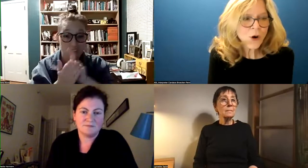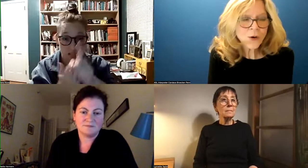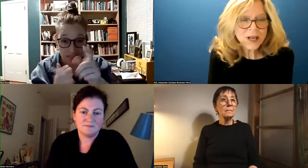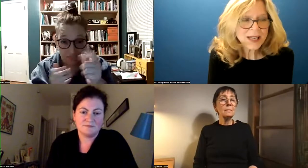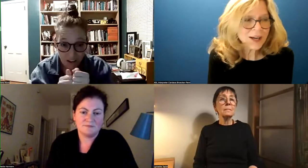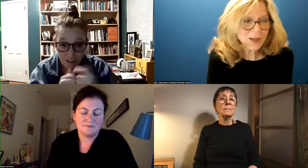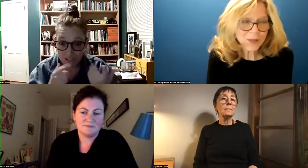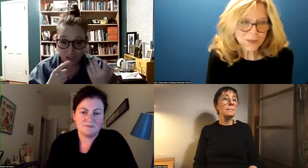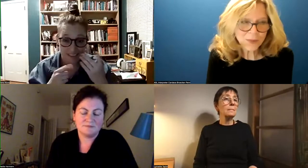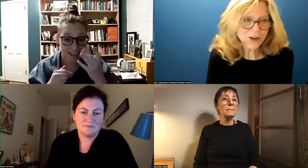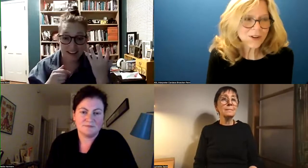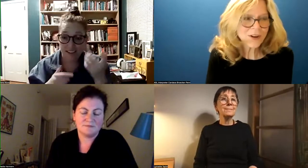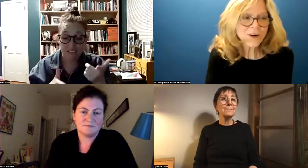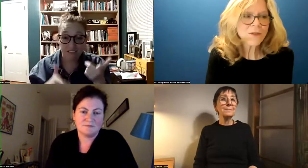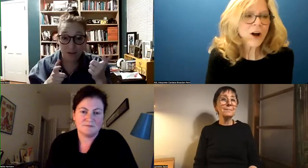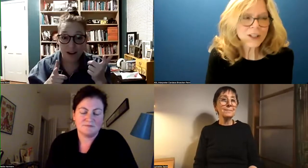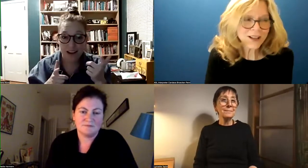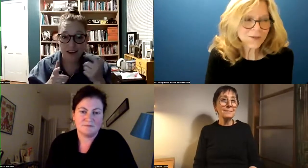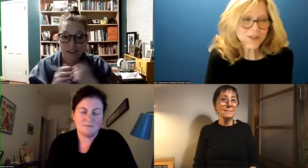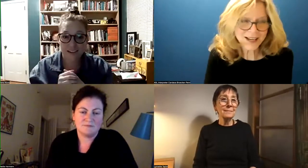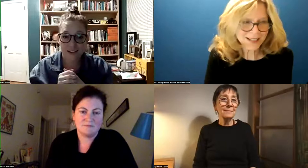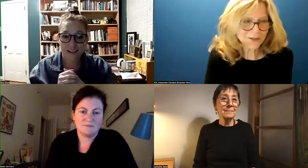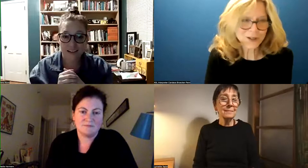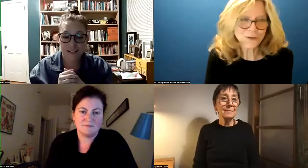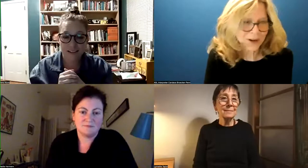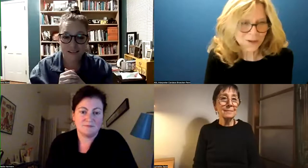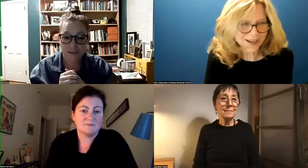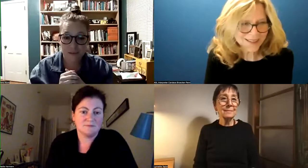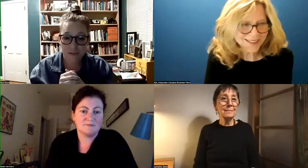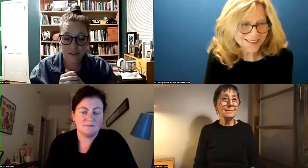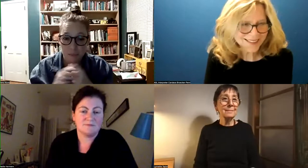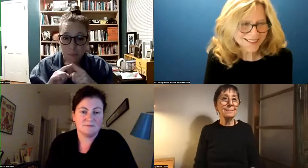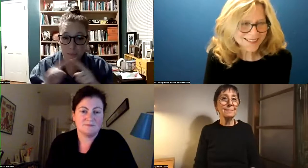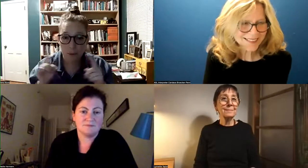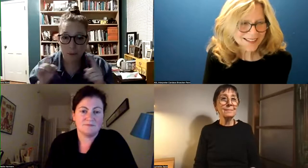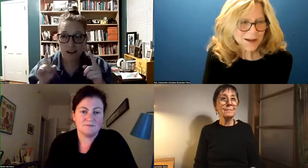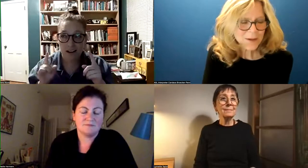So many hearing people fall in love with sign language right away.